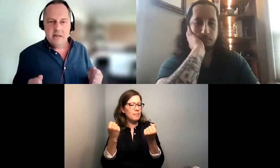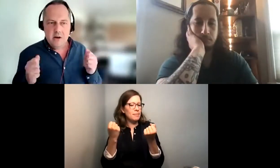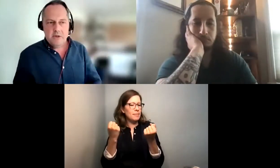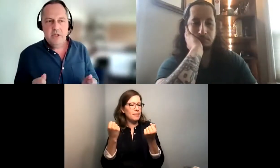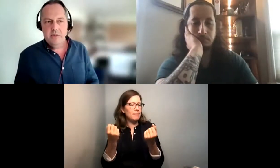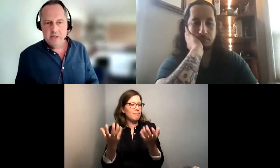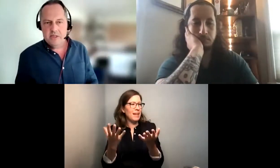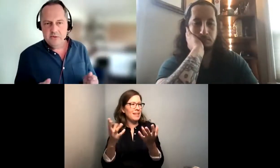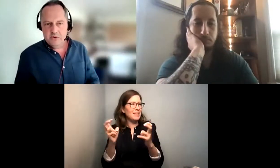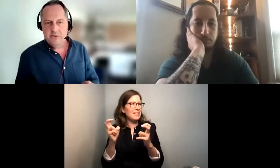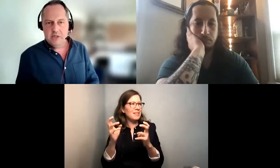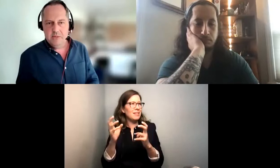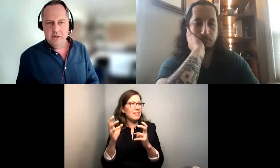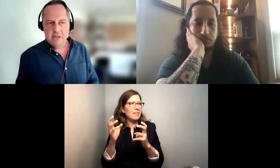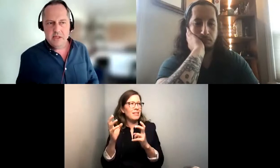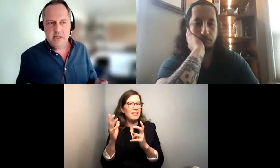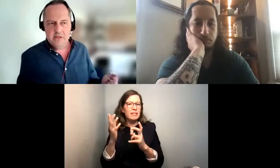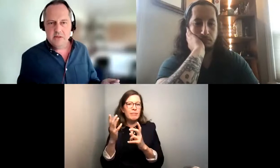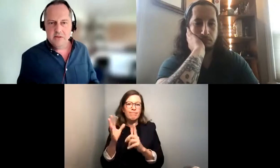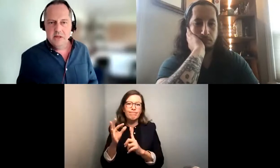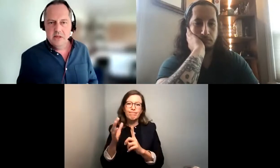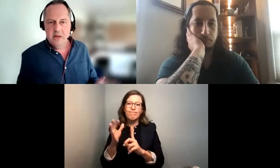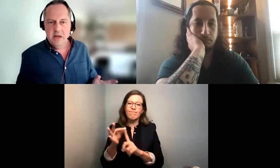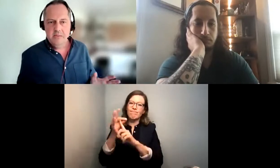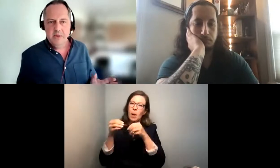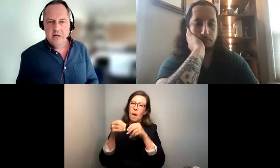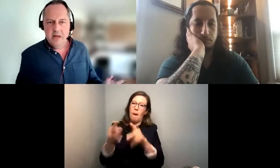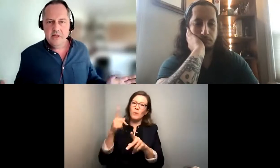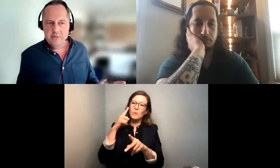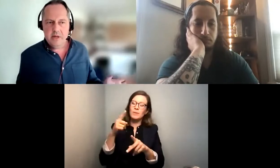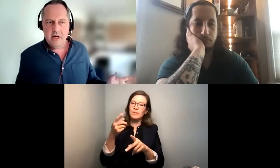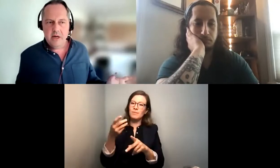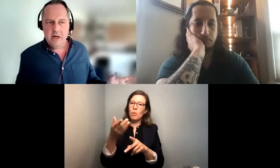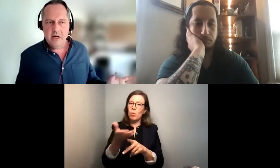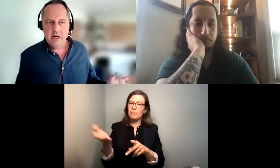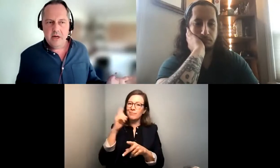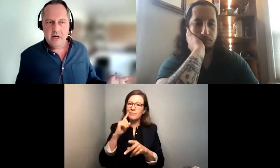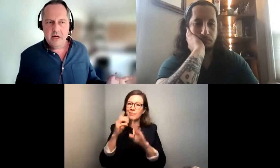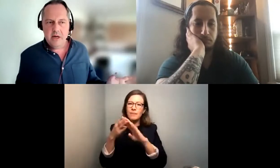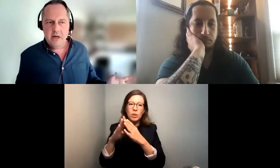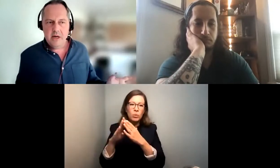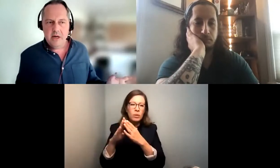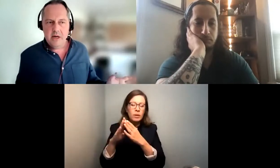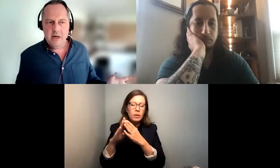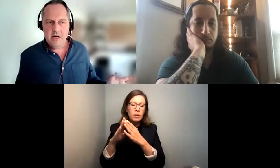unique opportunities for these communities. They tend to end up in